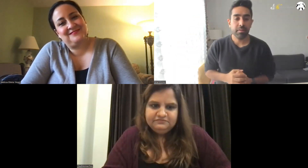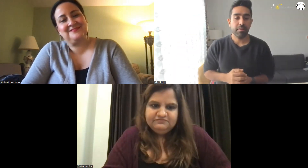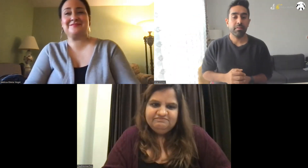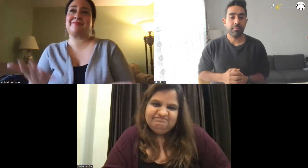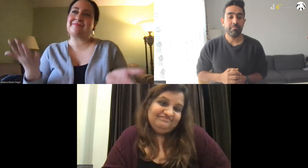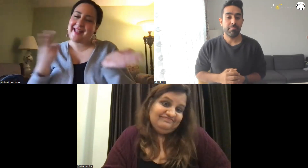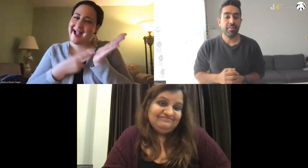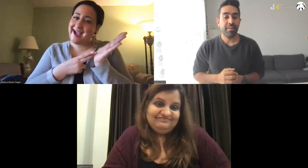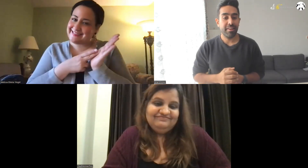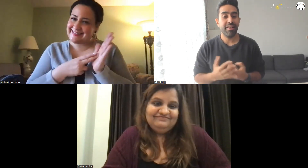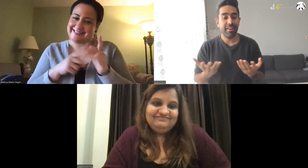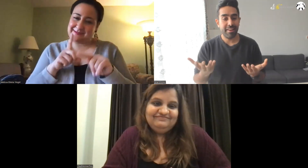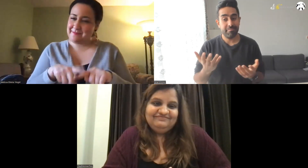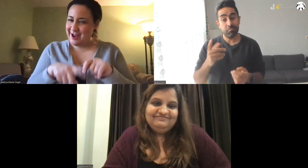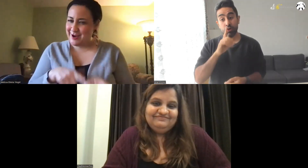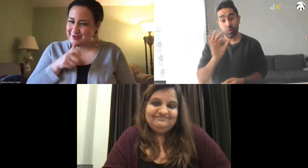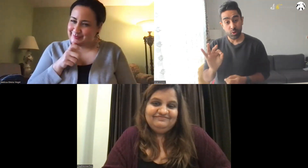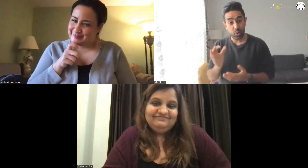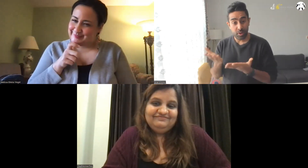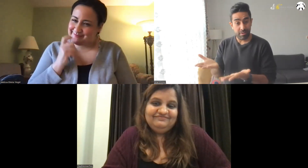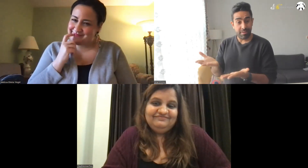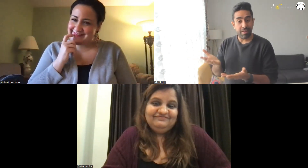and they would also say that you're fat, you're ready to be a mom, it's good for you.